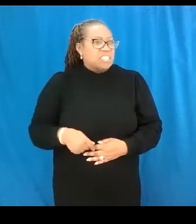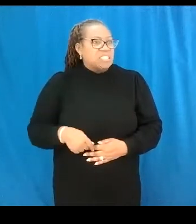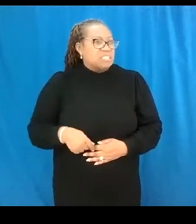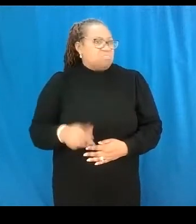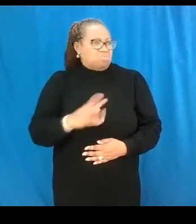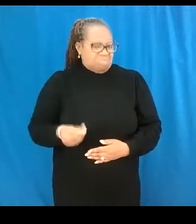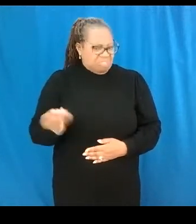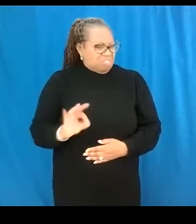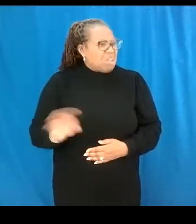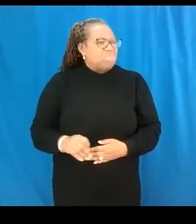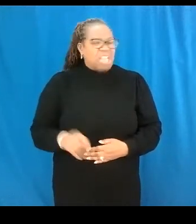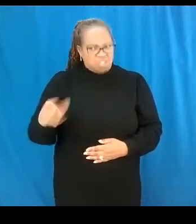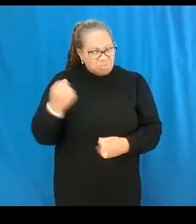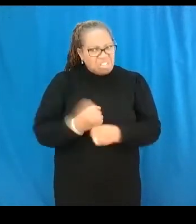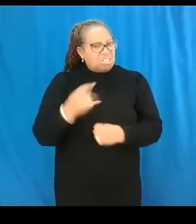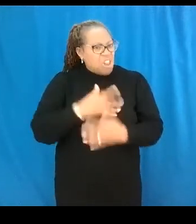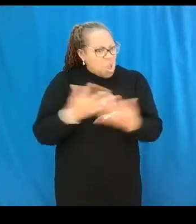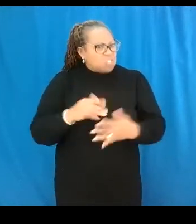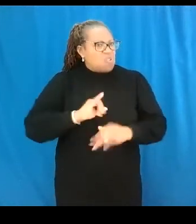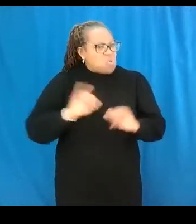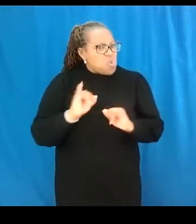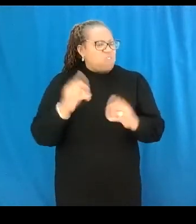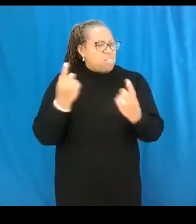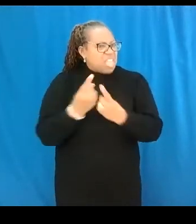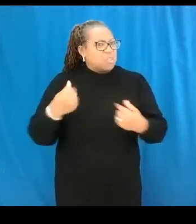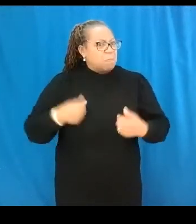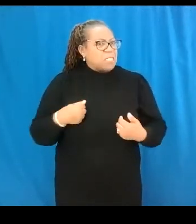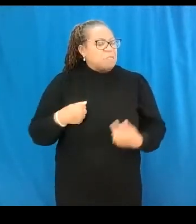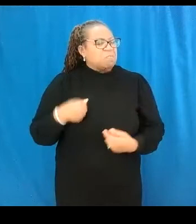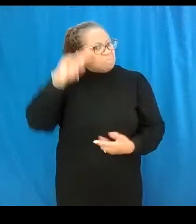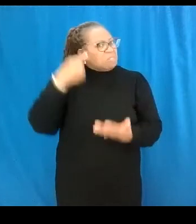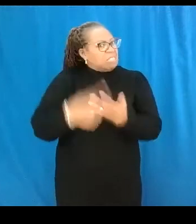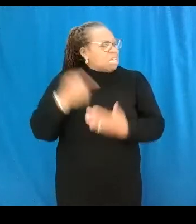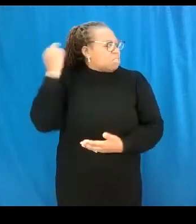dime after everything you've done to me. You know, maybe that's just me as well.